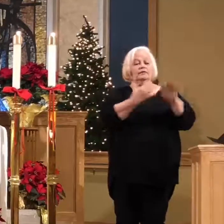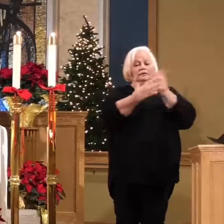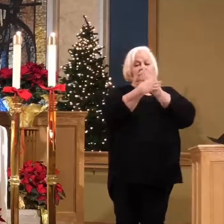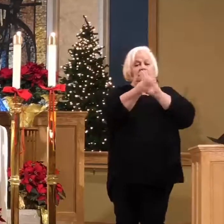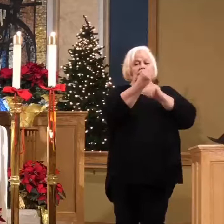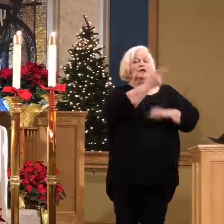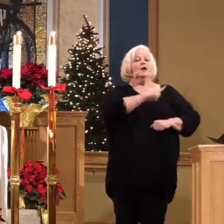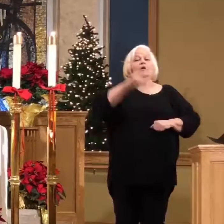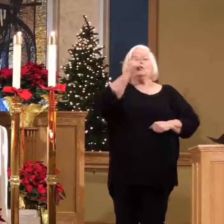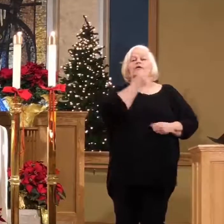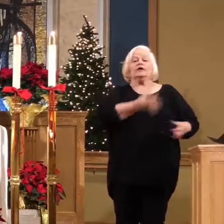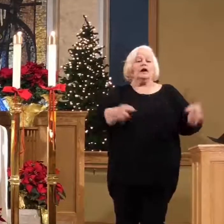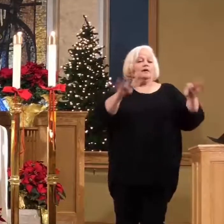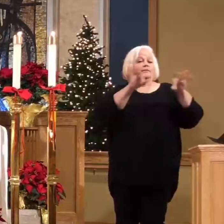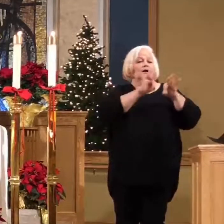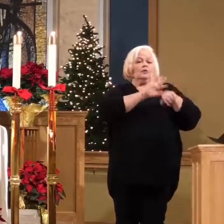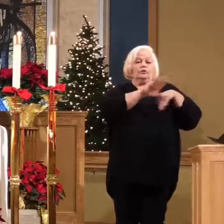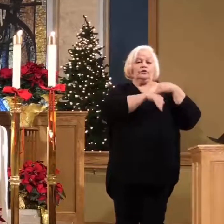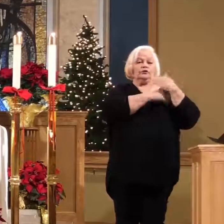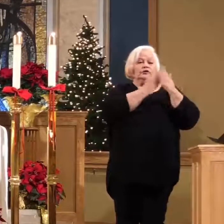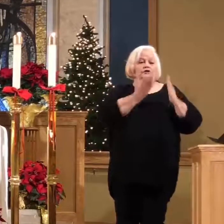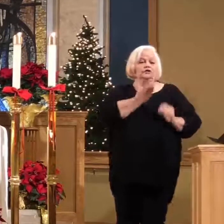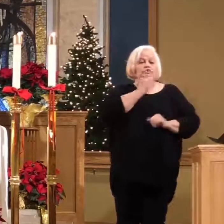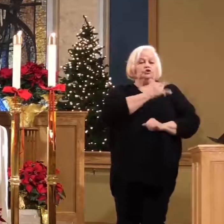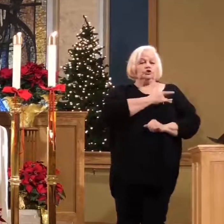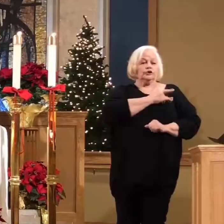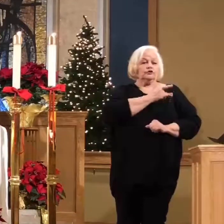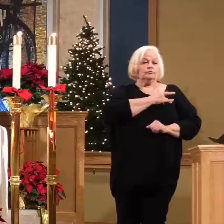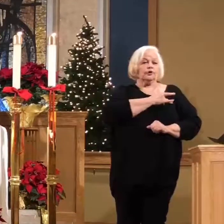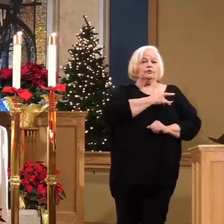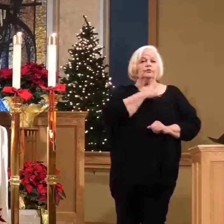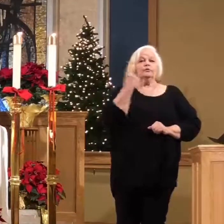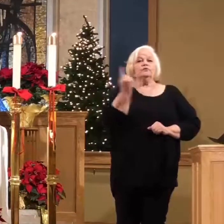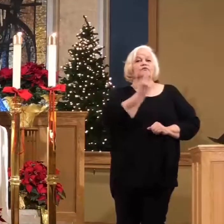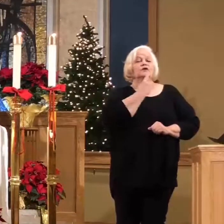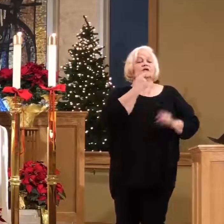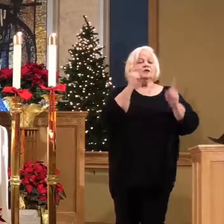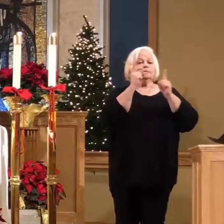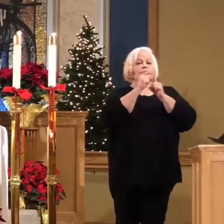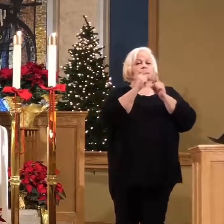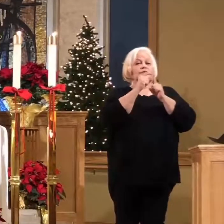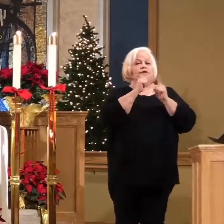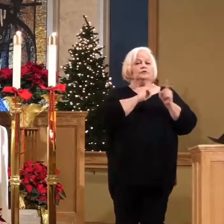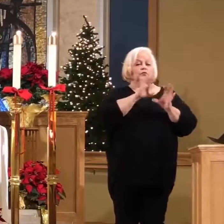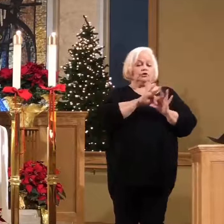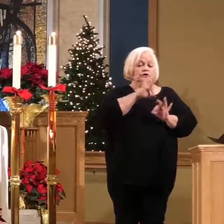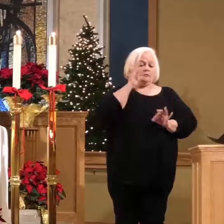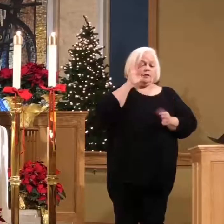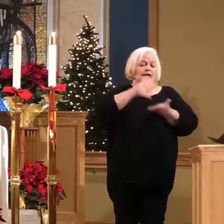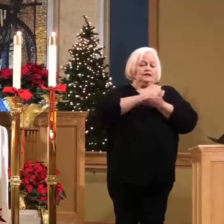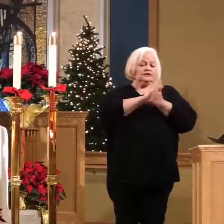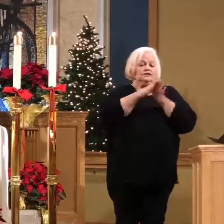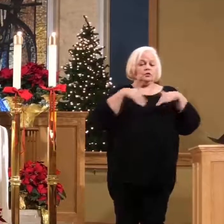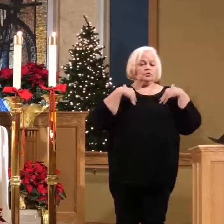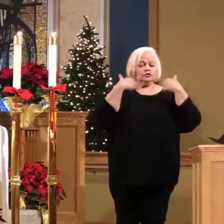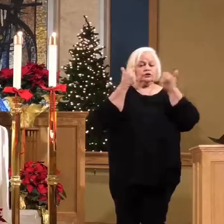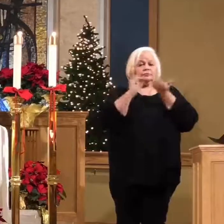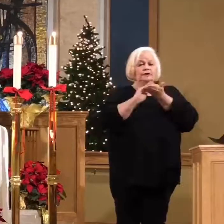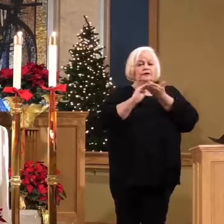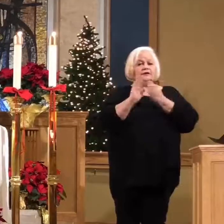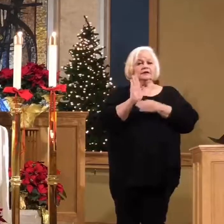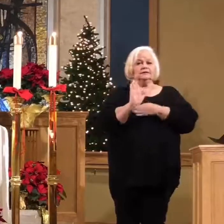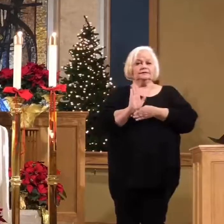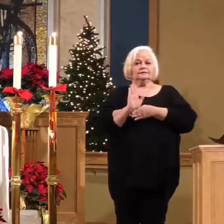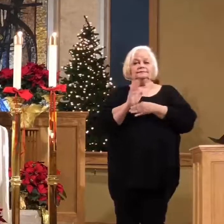Lamb. Lord, I am not worthy that you should enter under my roof, but only say the word, and my soul shall be